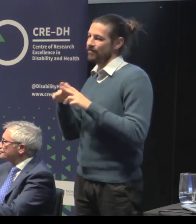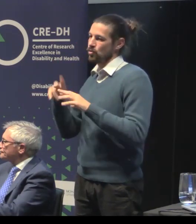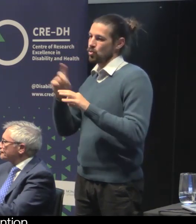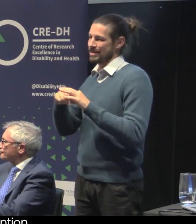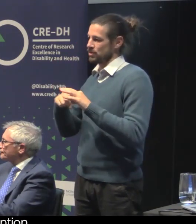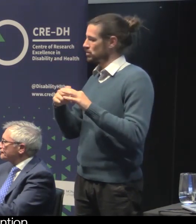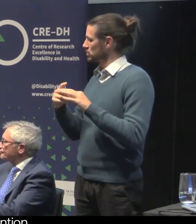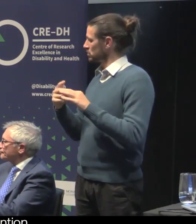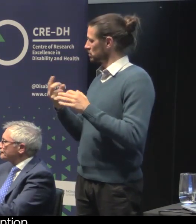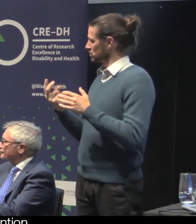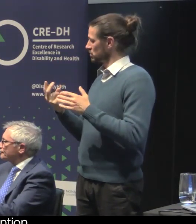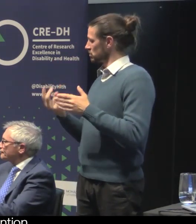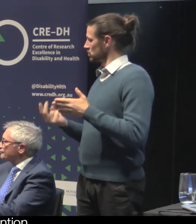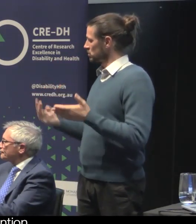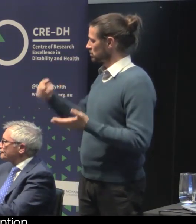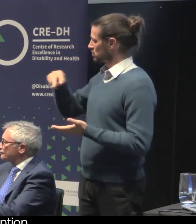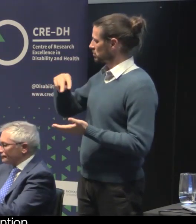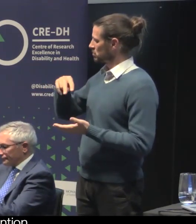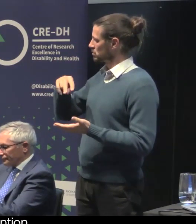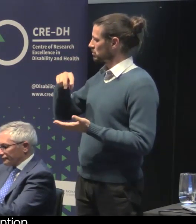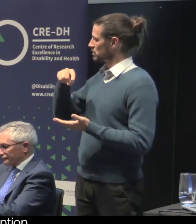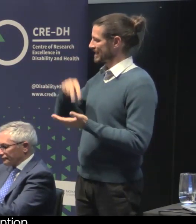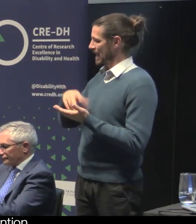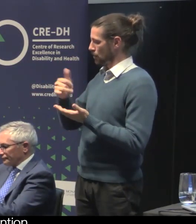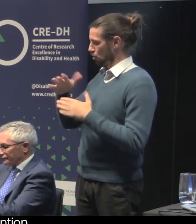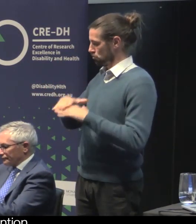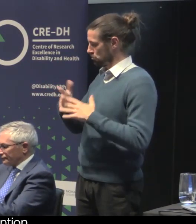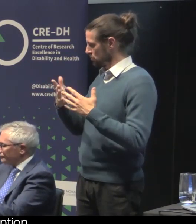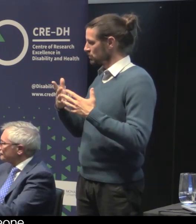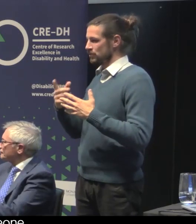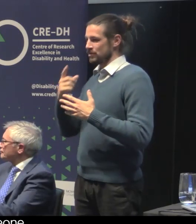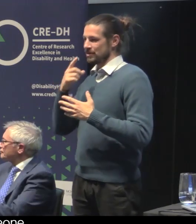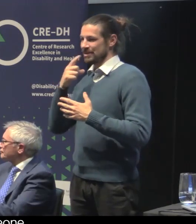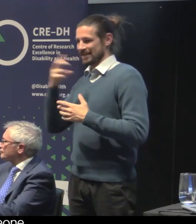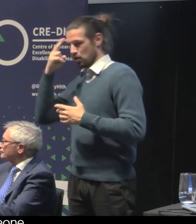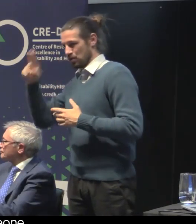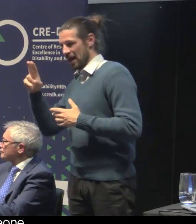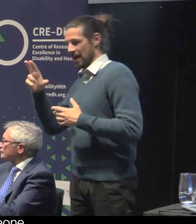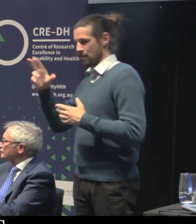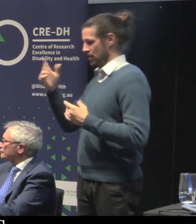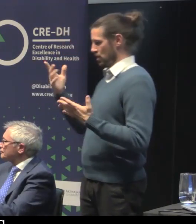or sit down and mention your name and then question, and if there's someone in particular you were...